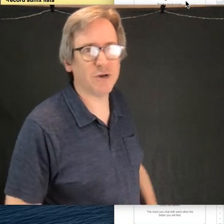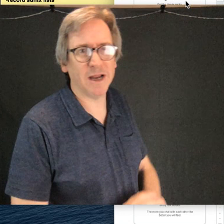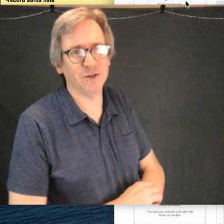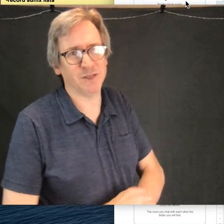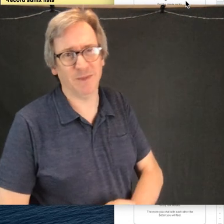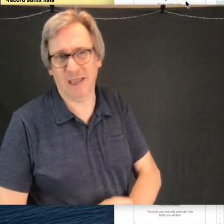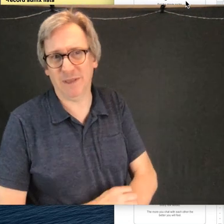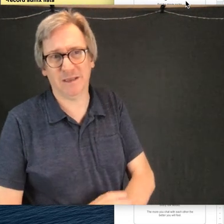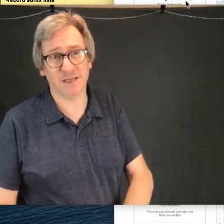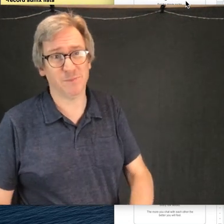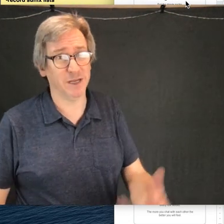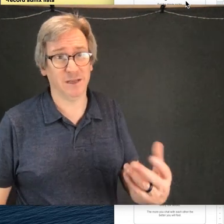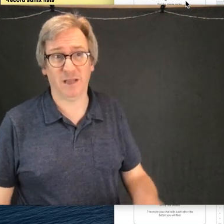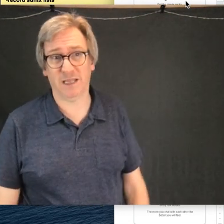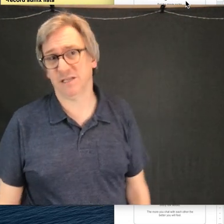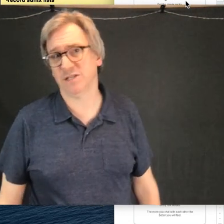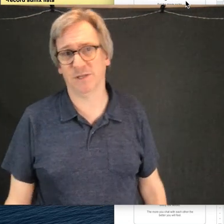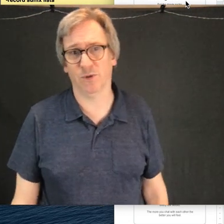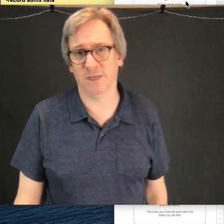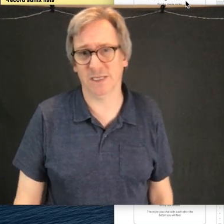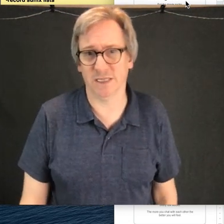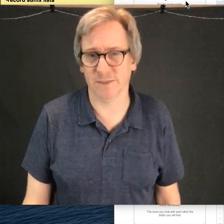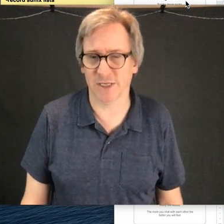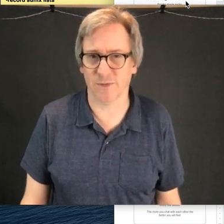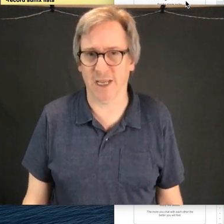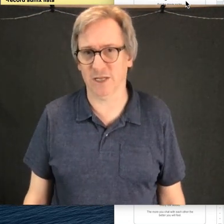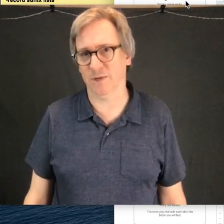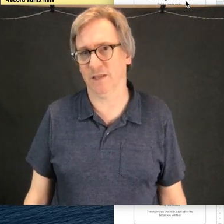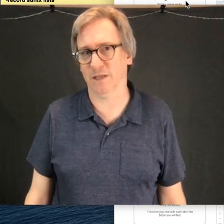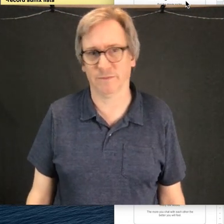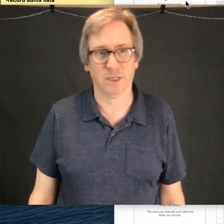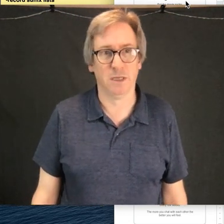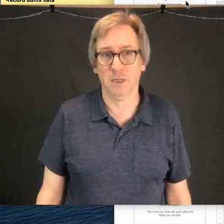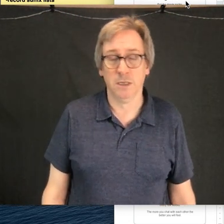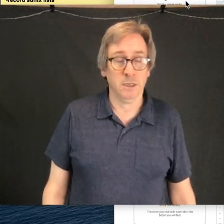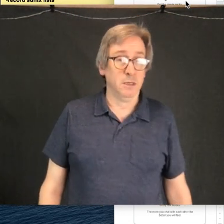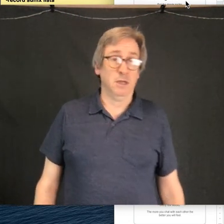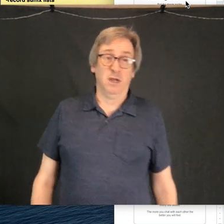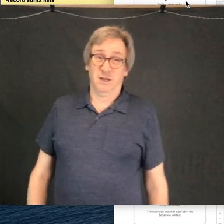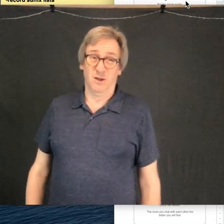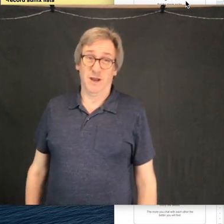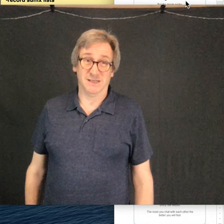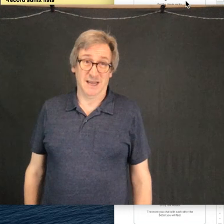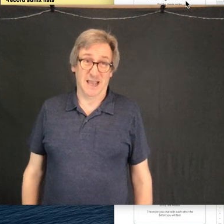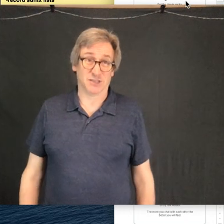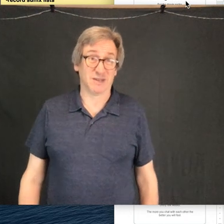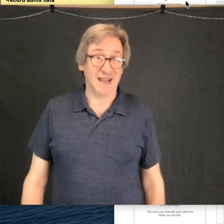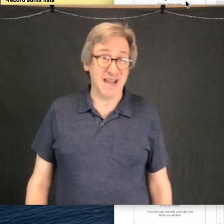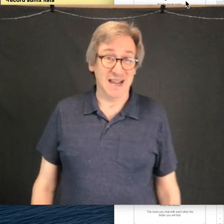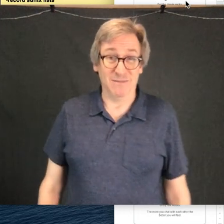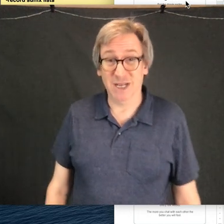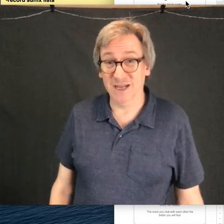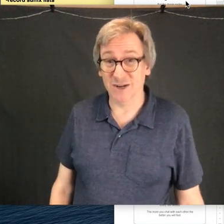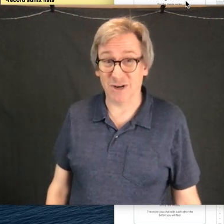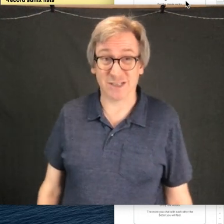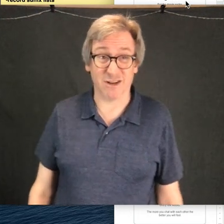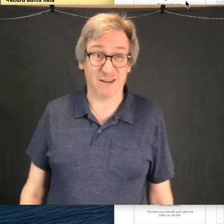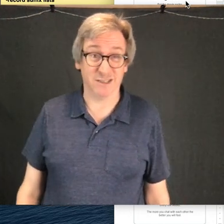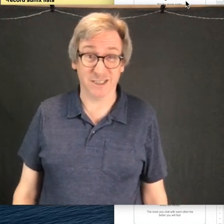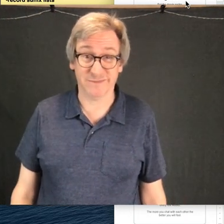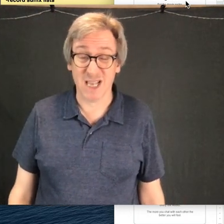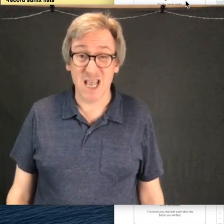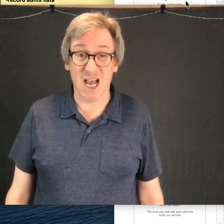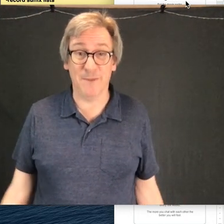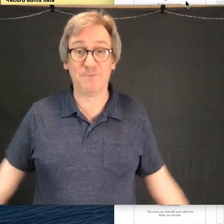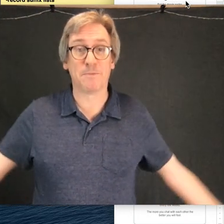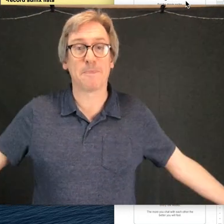We're going to try to do some gaming things, but it's just been so busy this semester, we can't do anything. No one has any extra time or extra